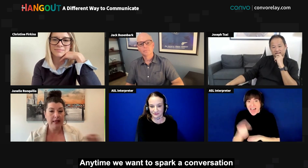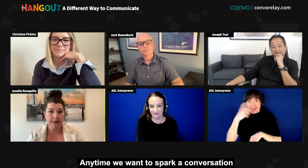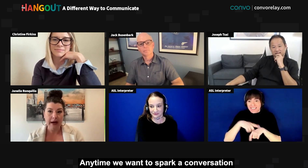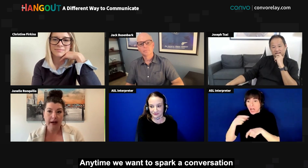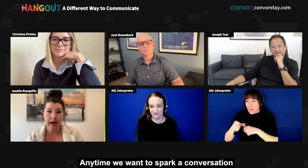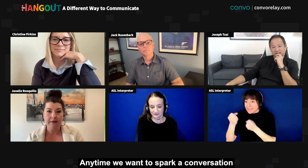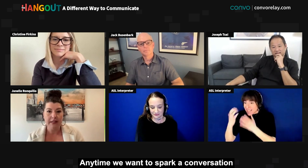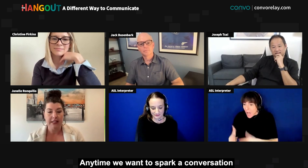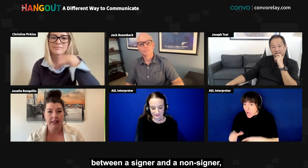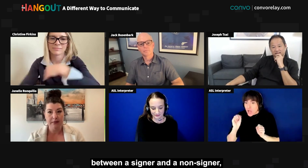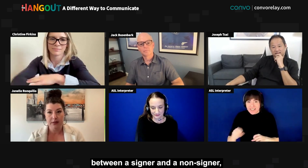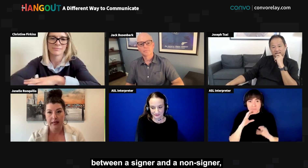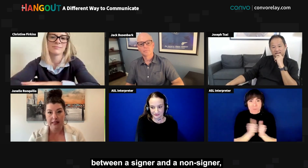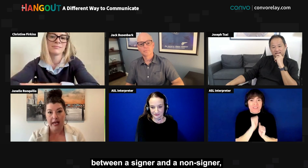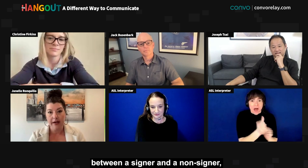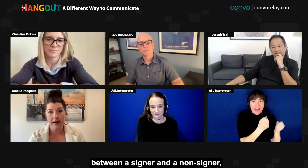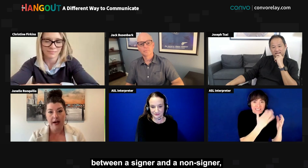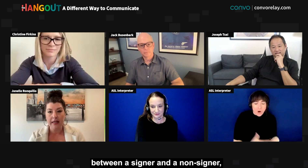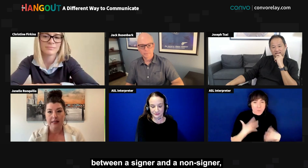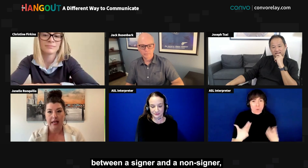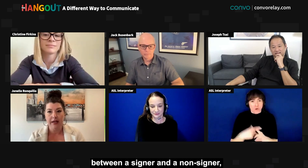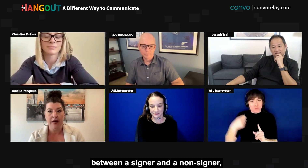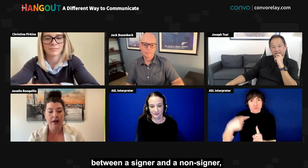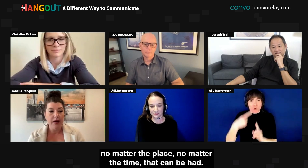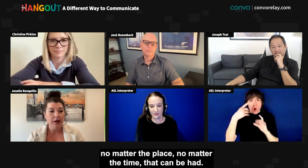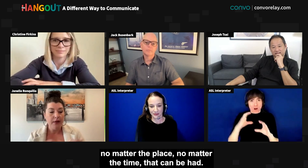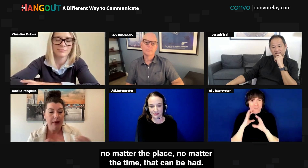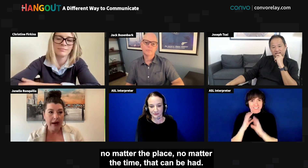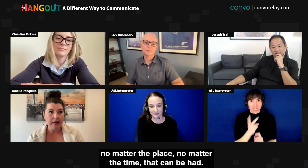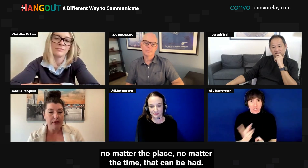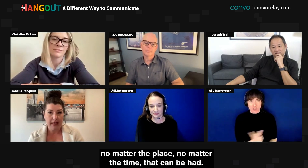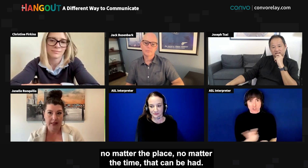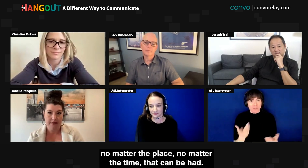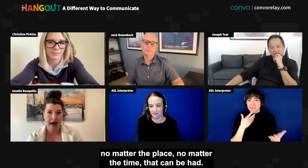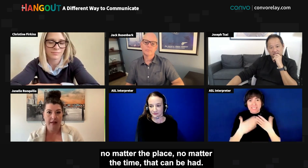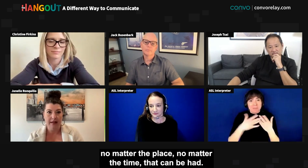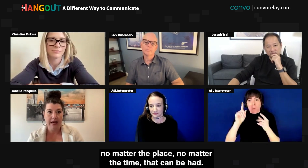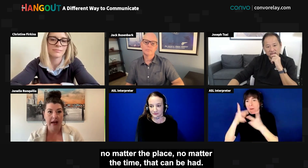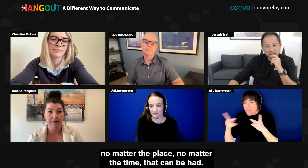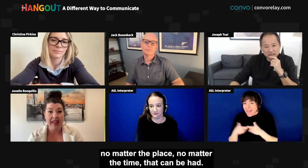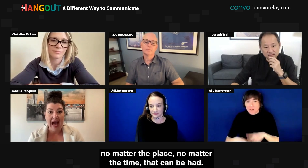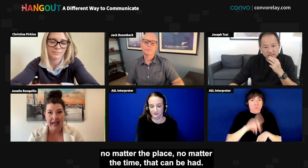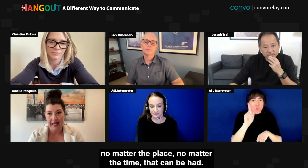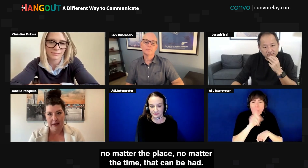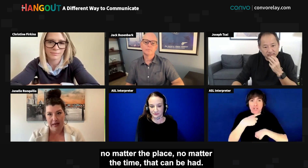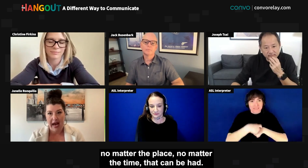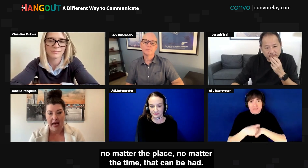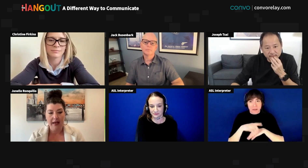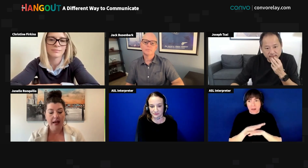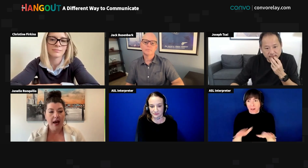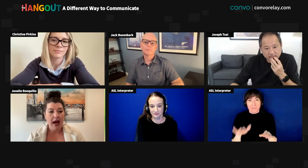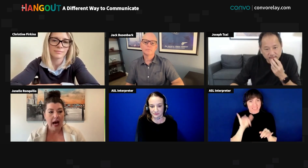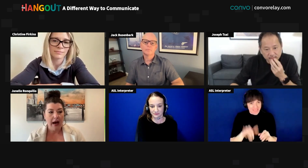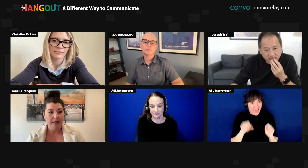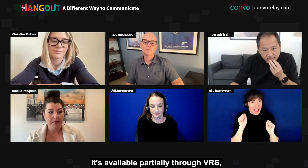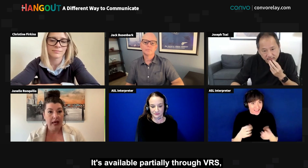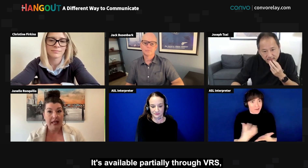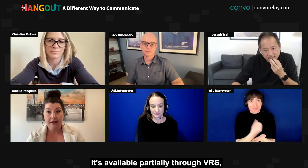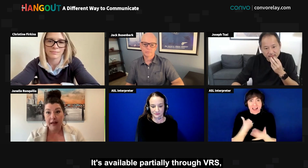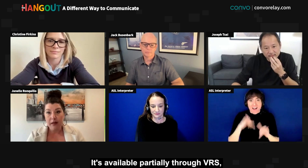spark a conversation between a signer and a non-signer, no matter the place, no matter the time, that can be had. It's